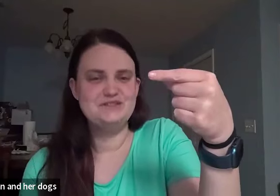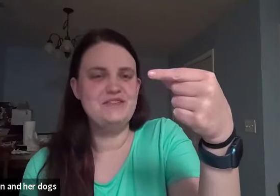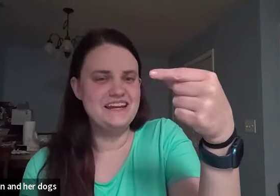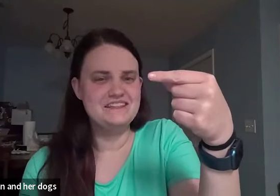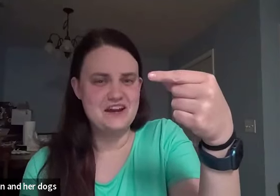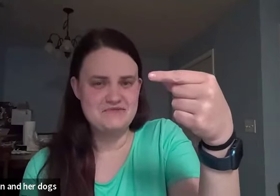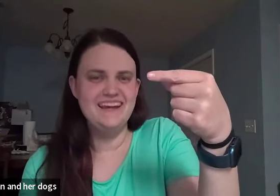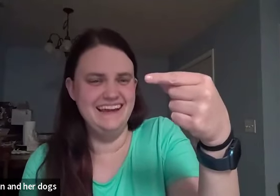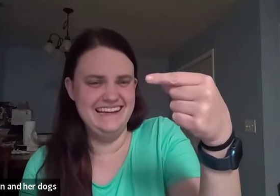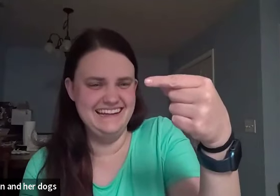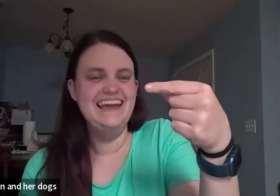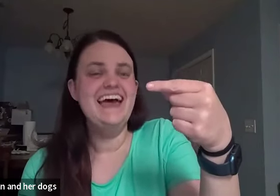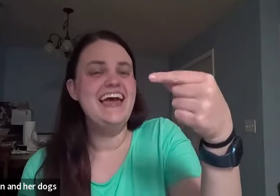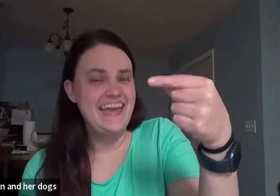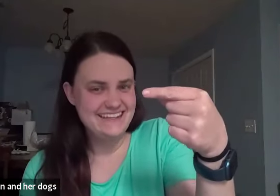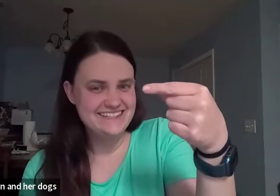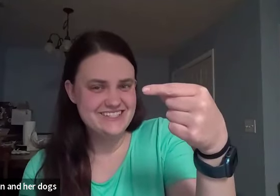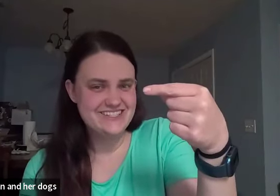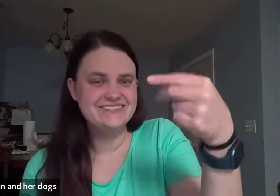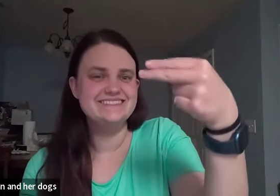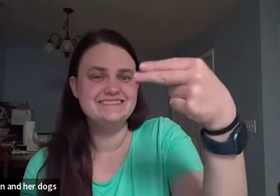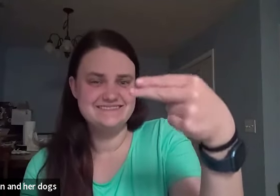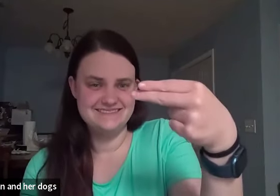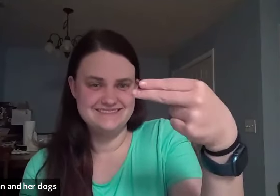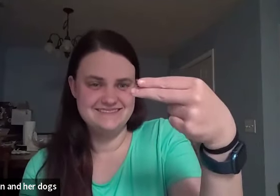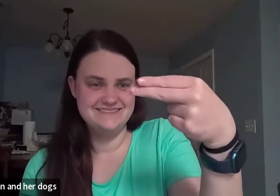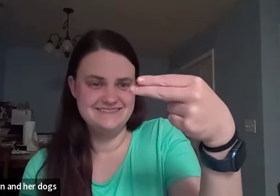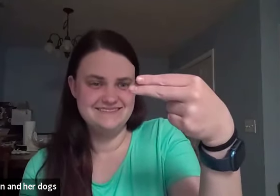She's on the next letter. H,